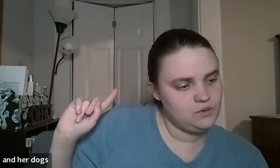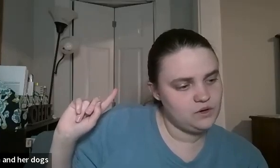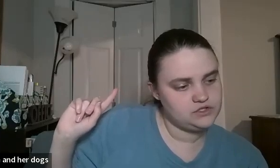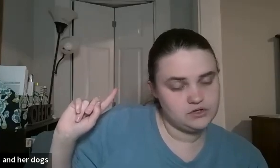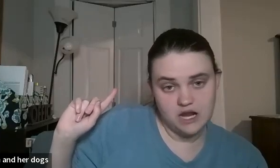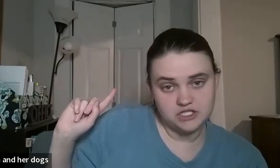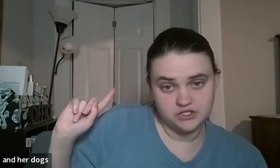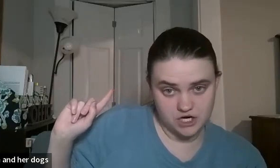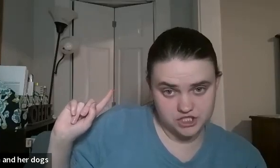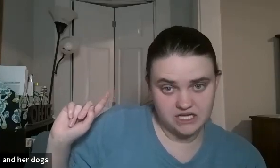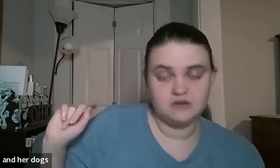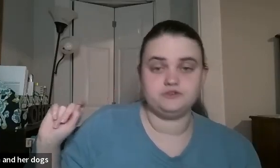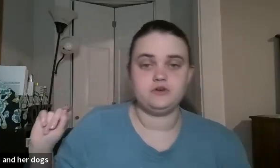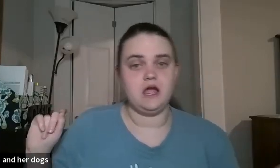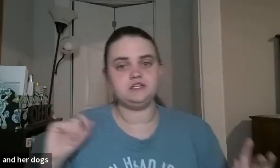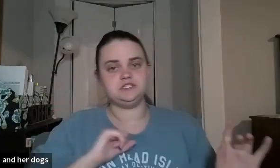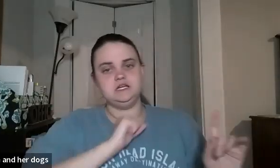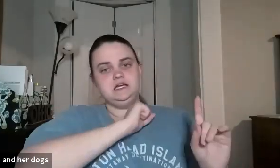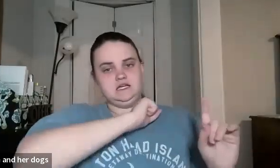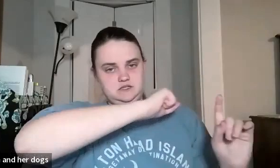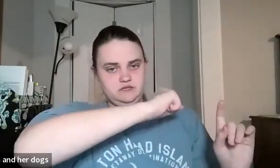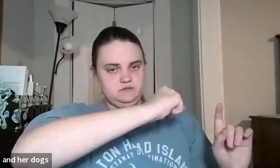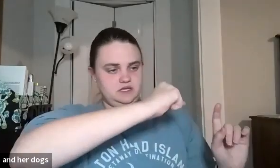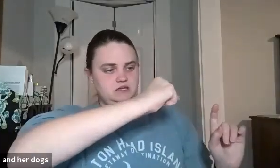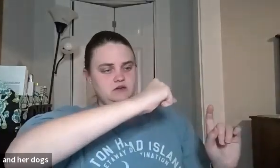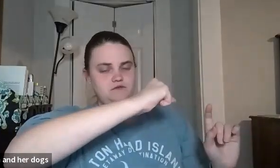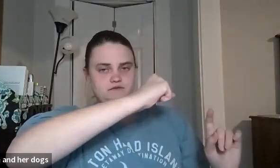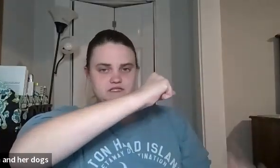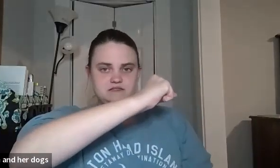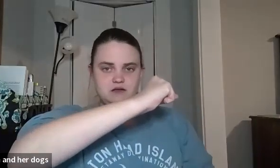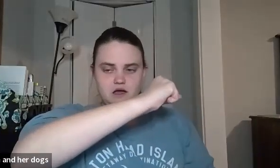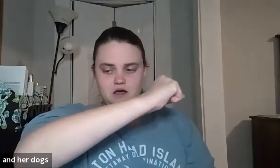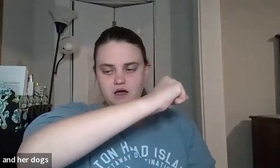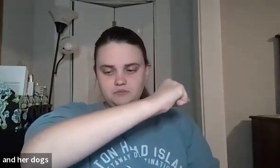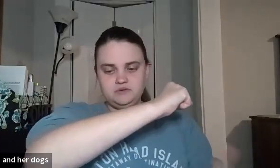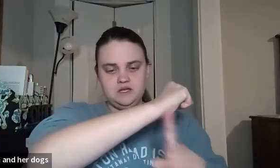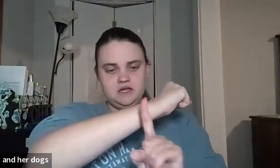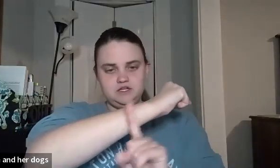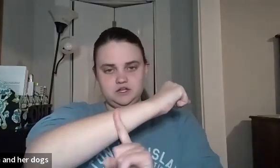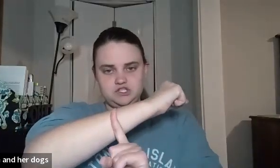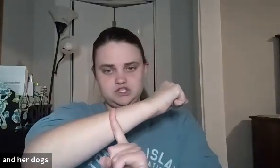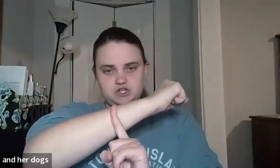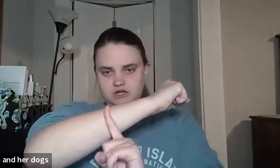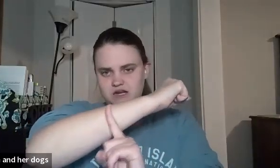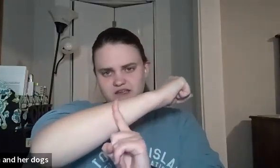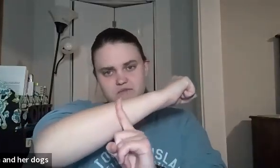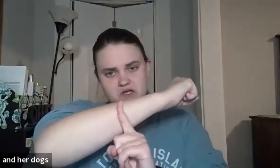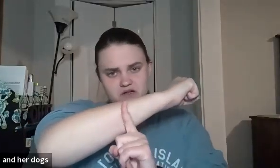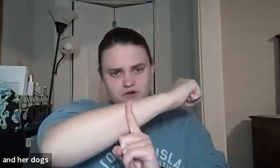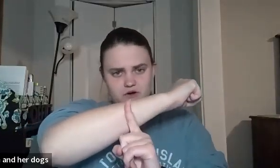for trash, like trash can or trash, is going to be, you have your fist up. You're going to start kind of like in the middle of your